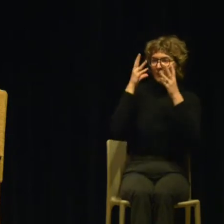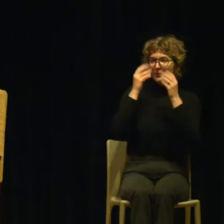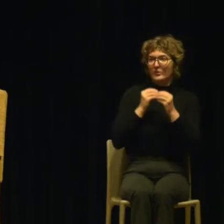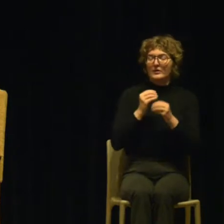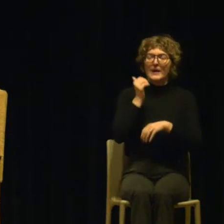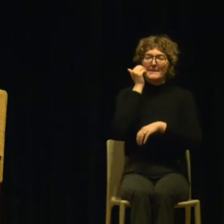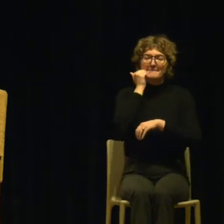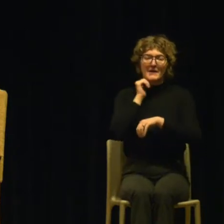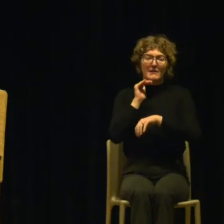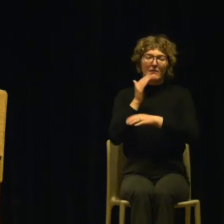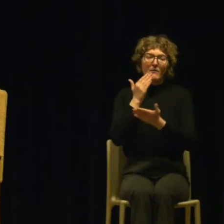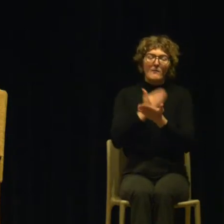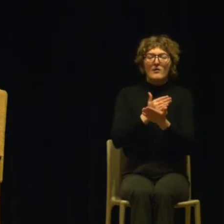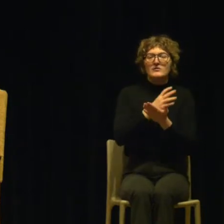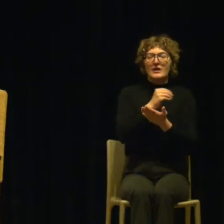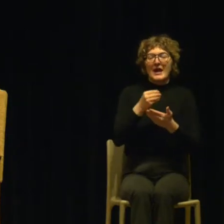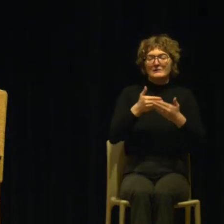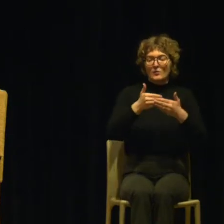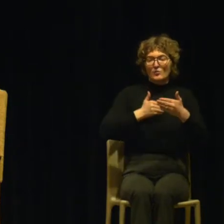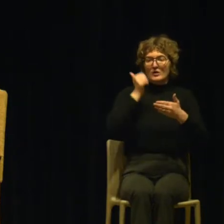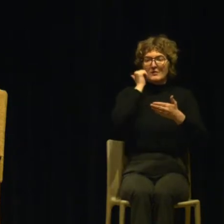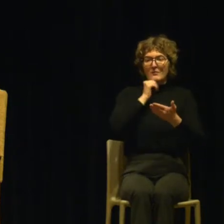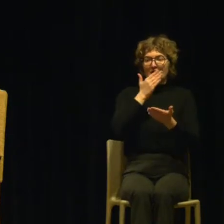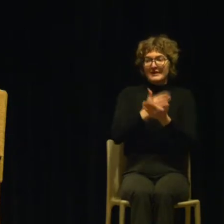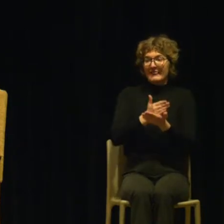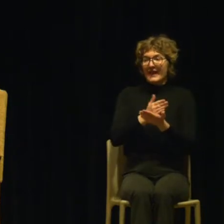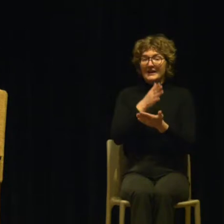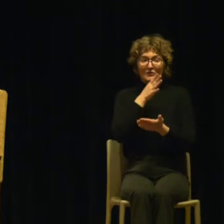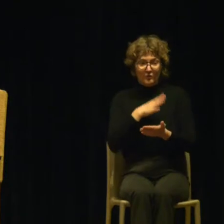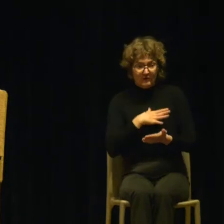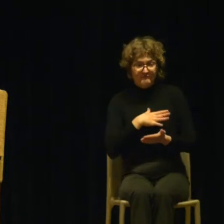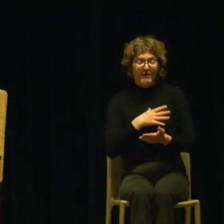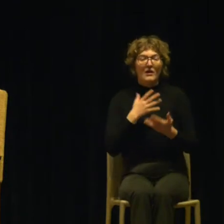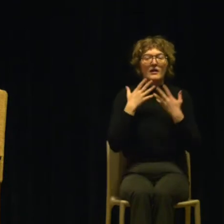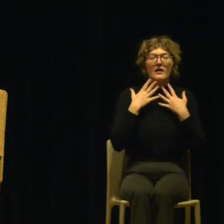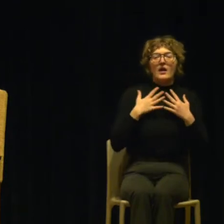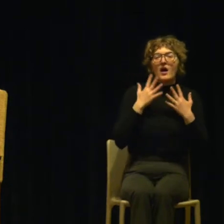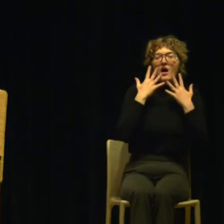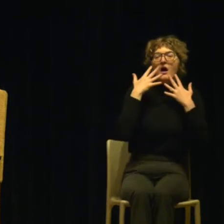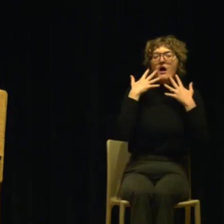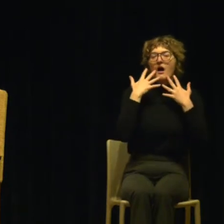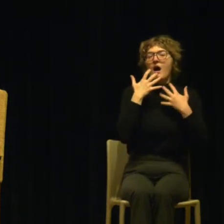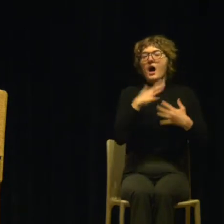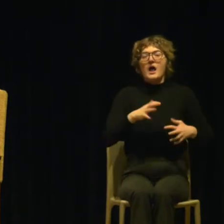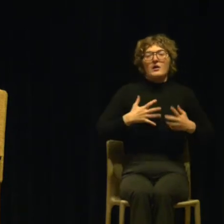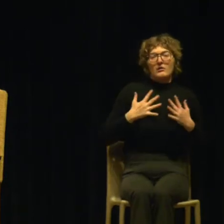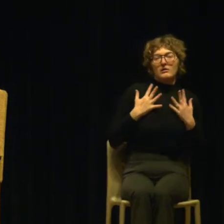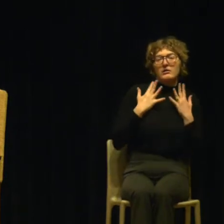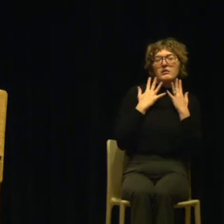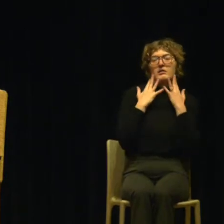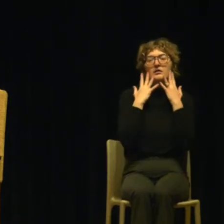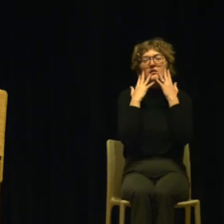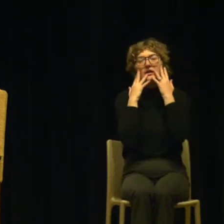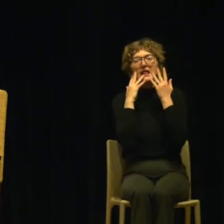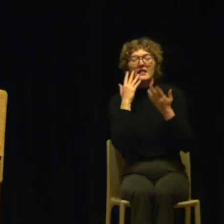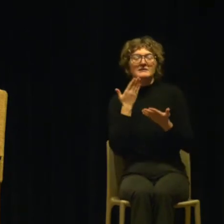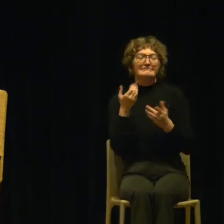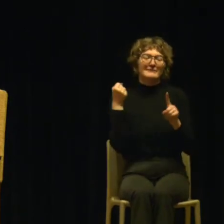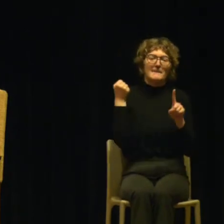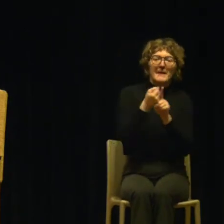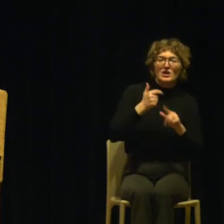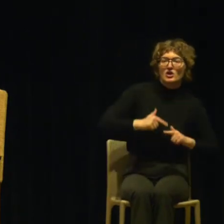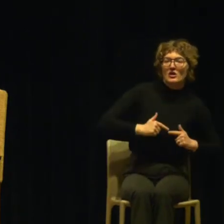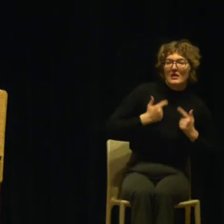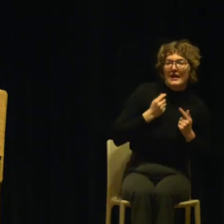and menopausal ladies out there. Speak. Hot flashes, if they are disrupting your life and disrupting